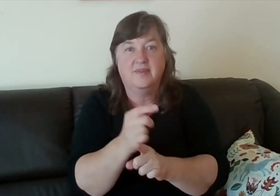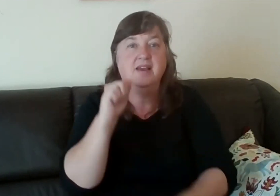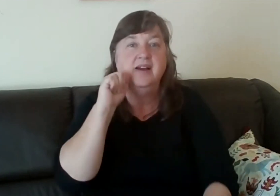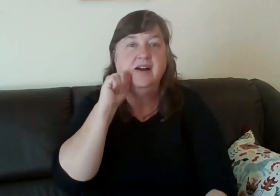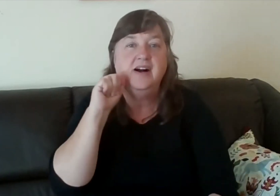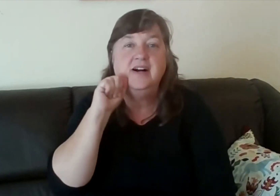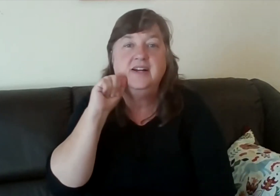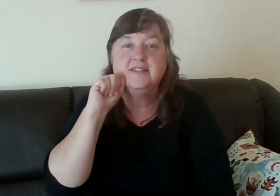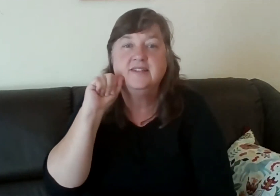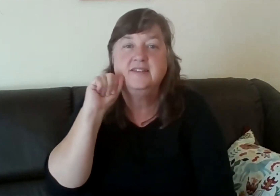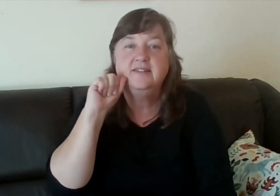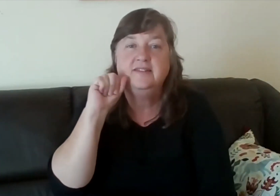Aunt.